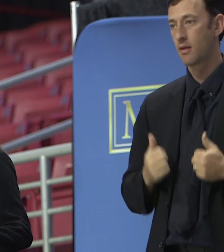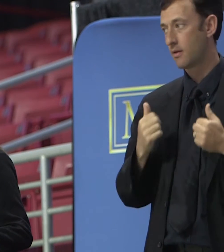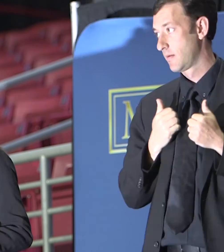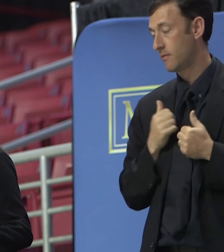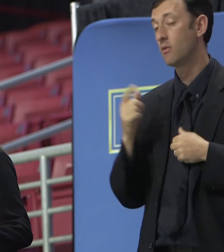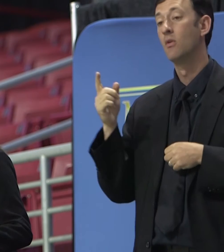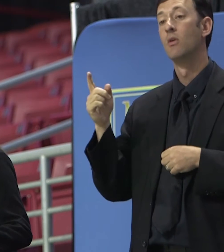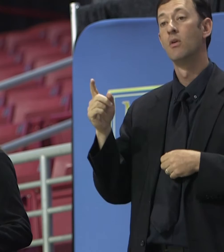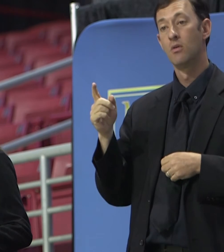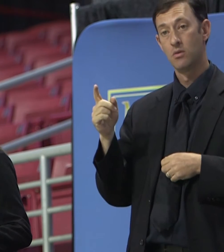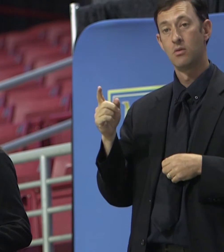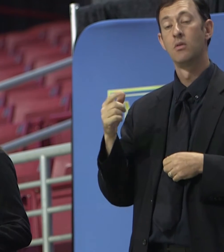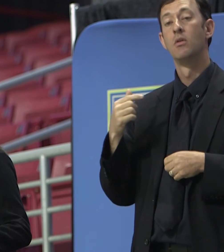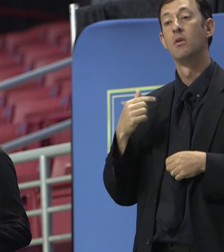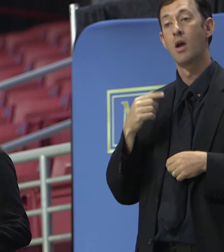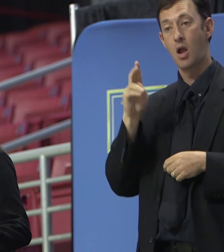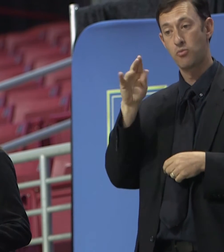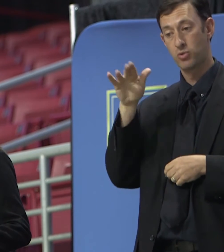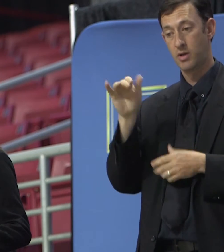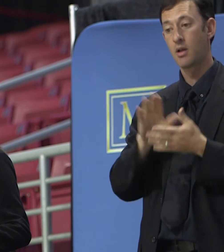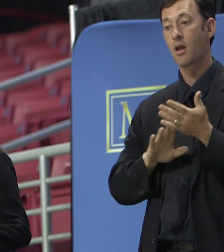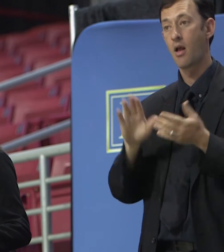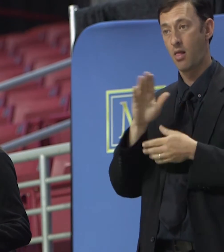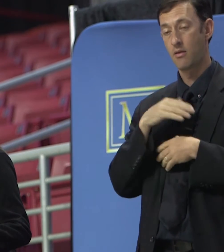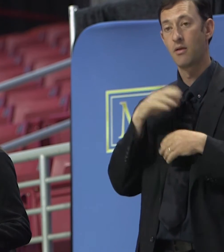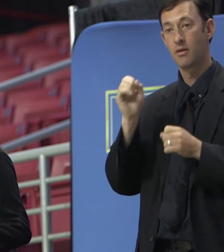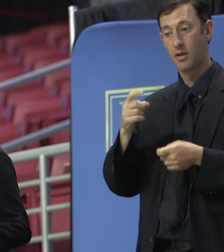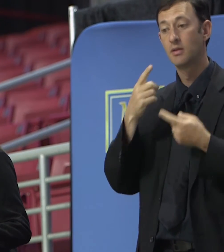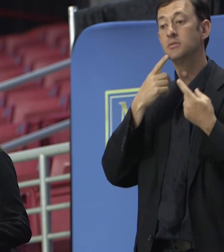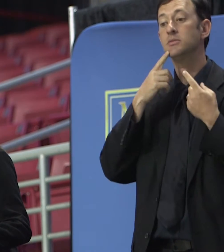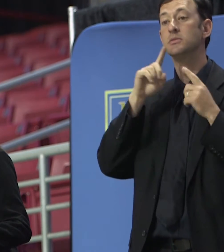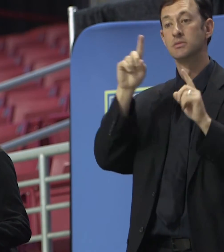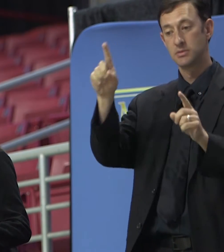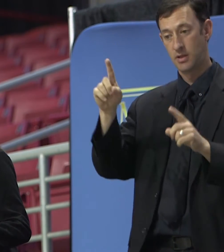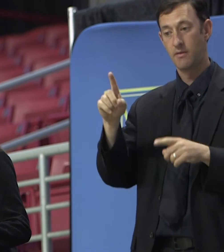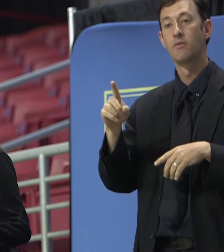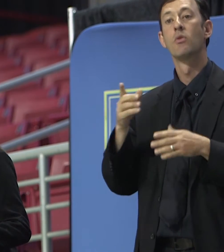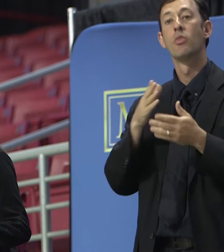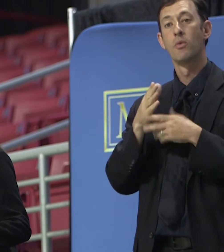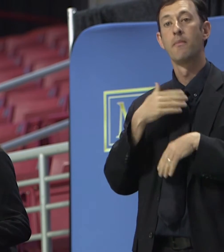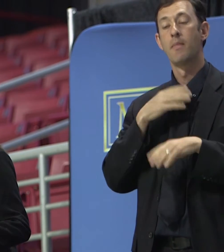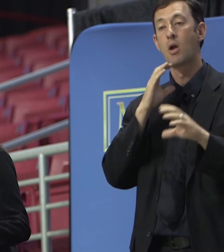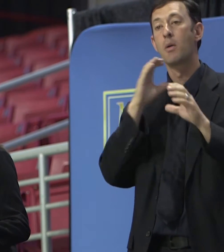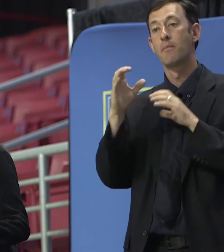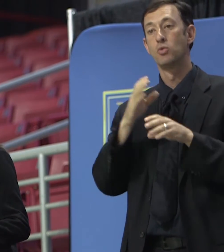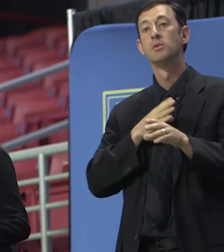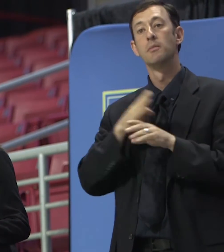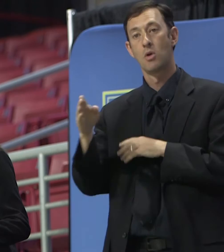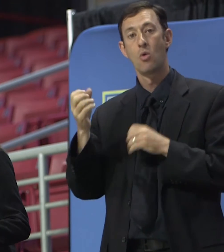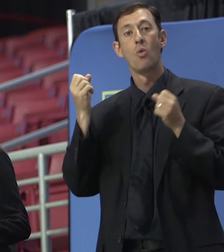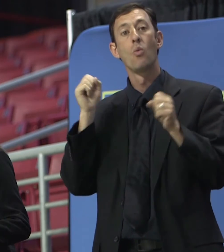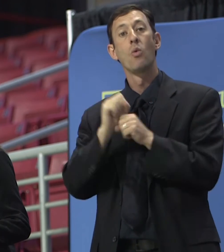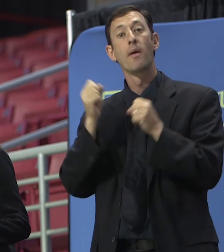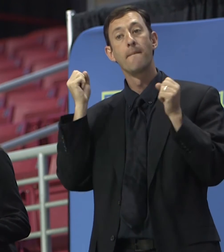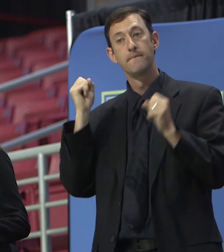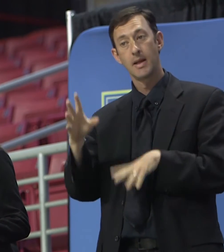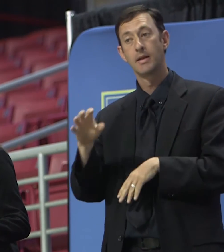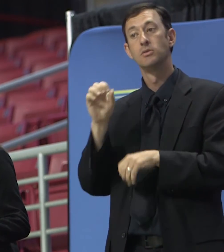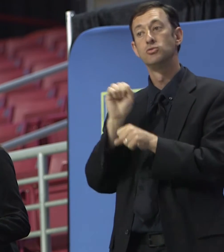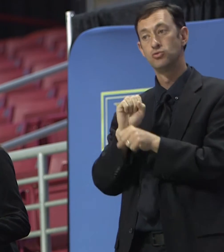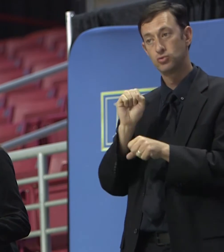of college, I have been able to excel in different fields of my communications major, working multiple jobs on